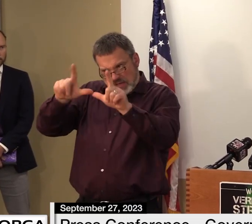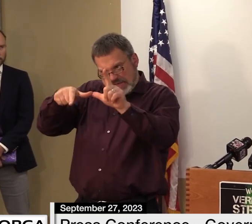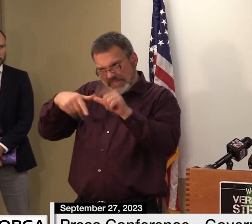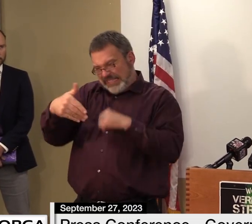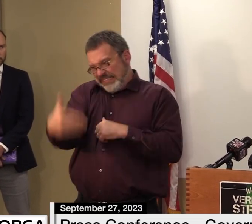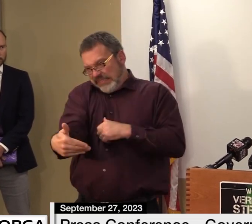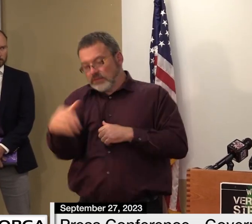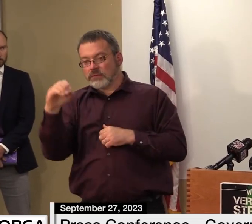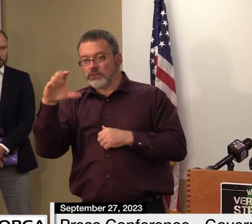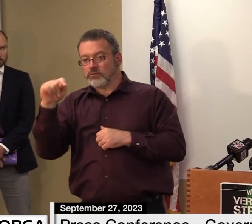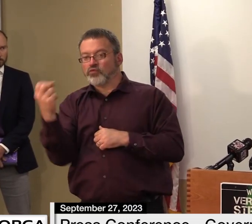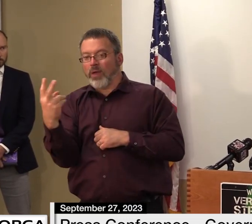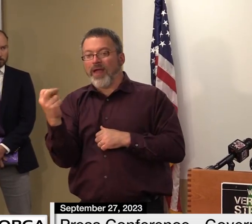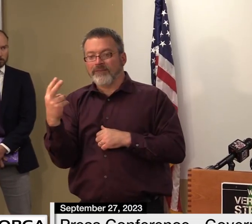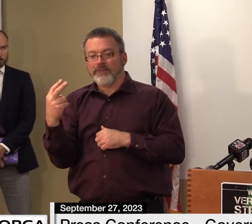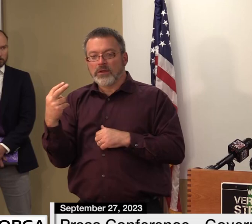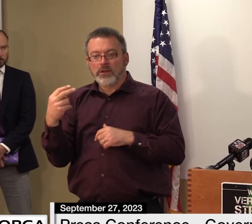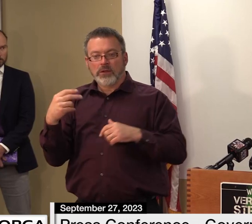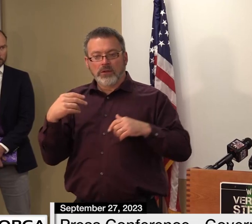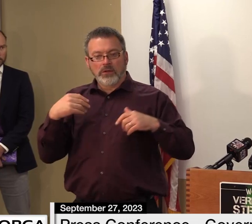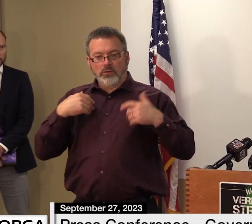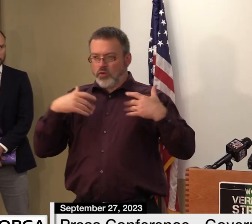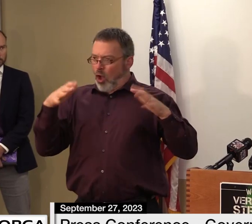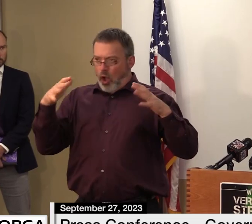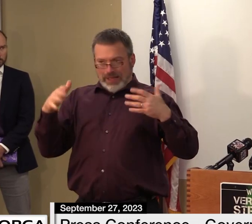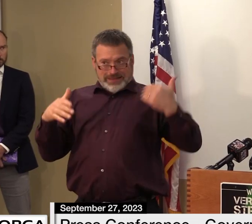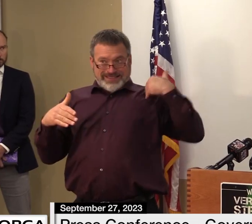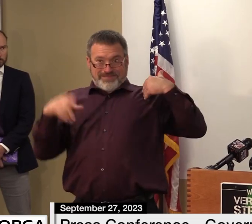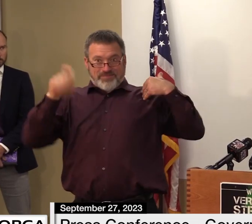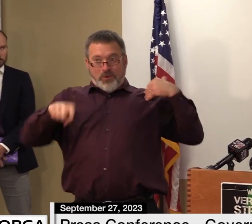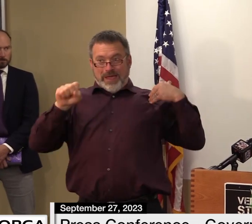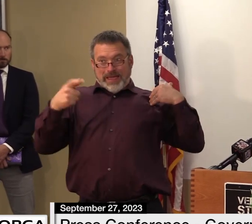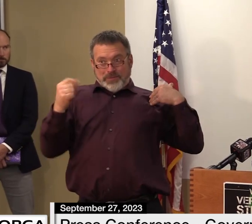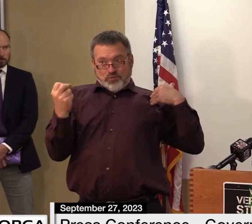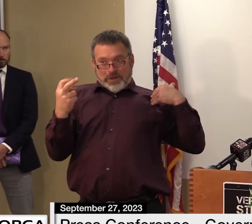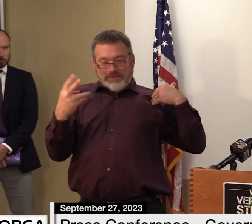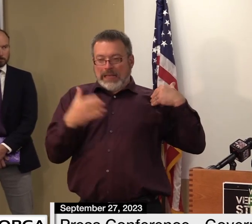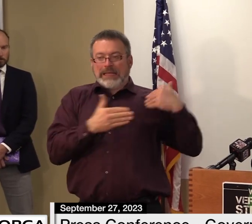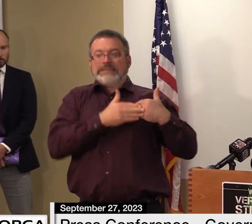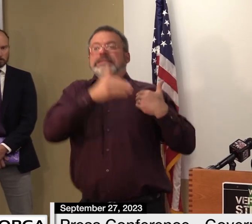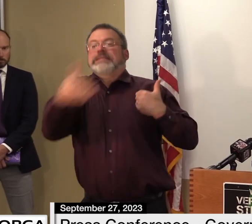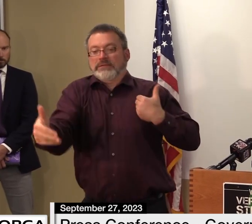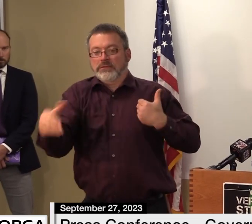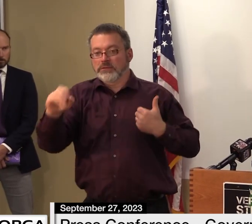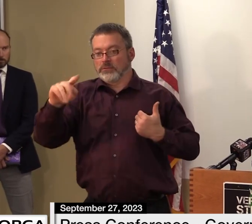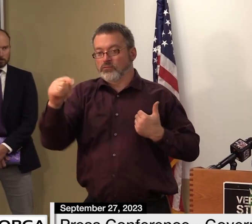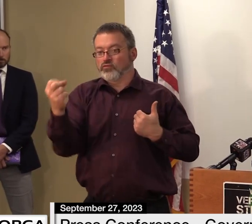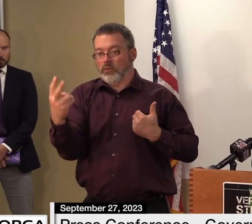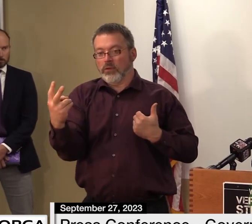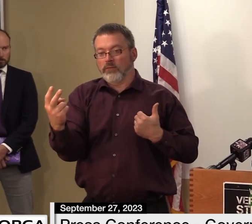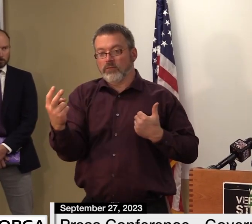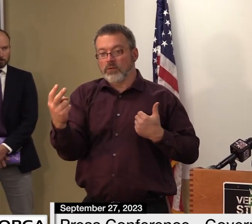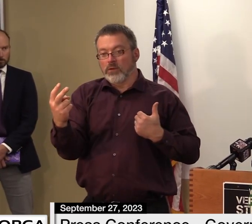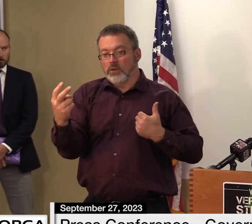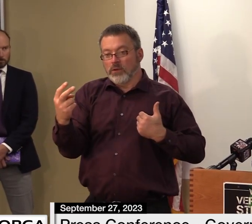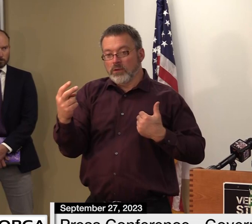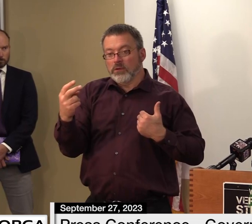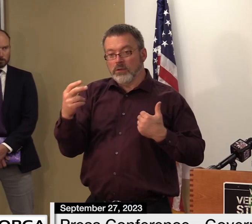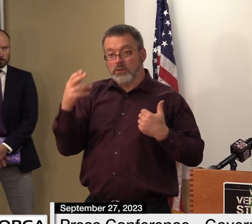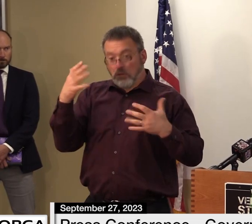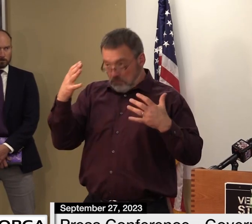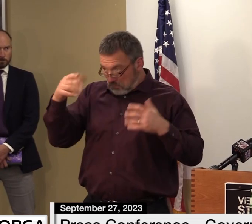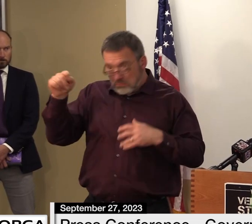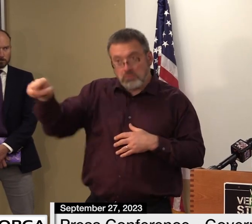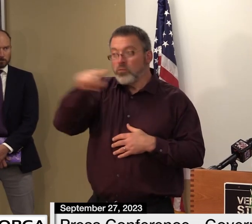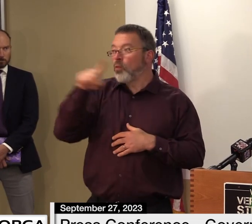at the governor's request. And due to that, an additional 167 people have been able to apply for assistance.